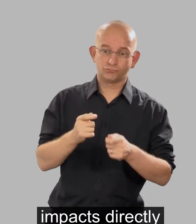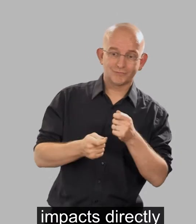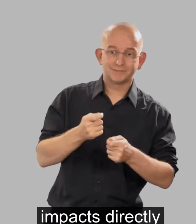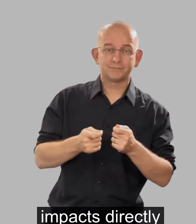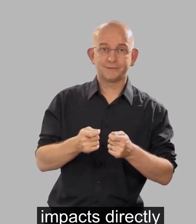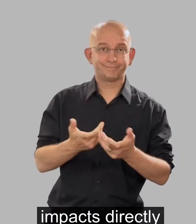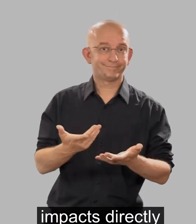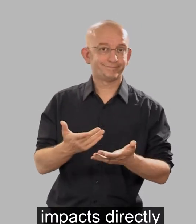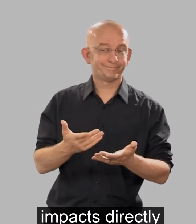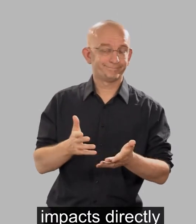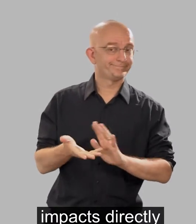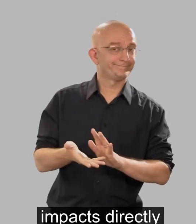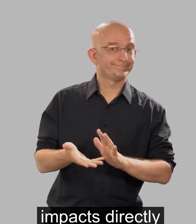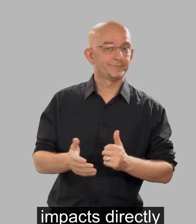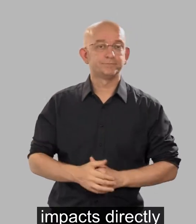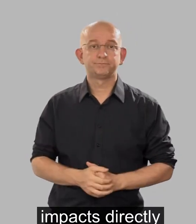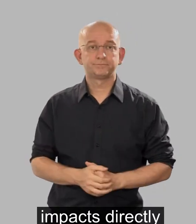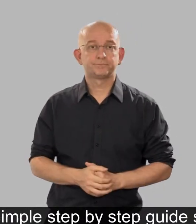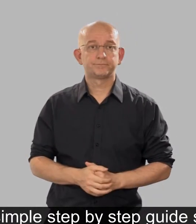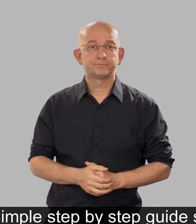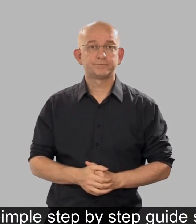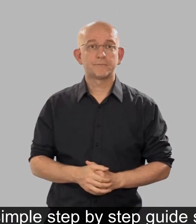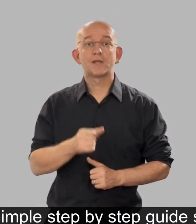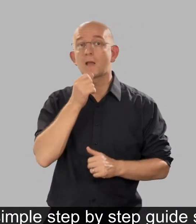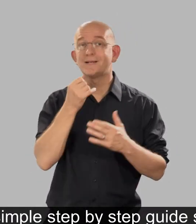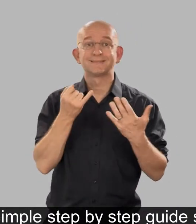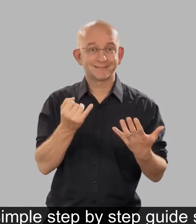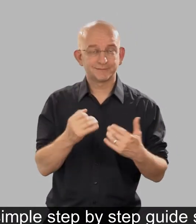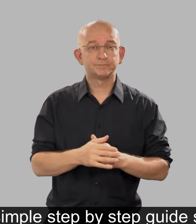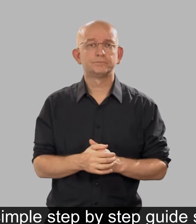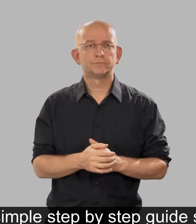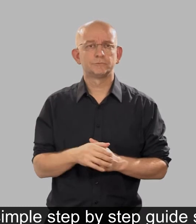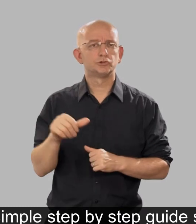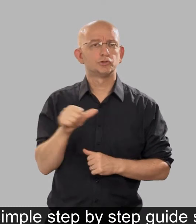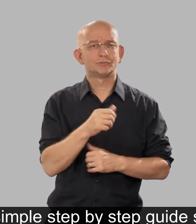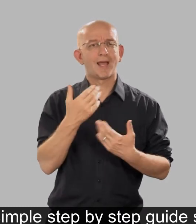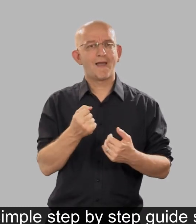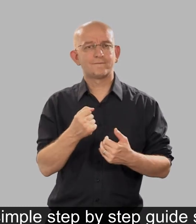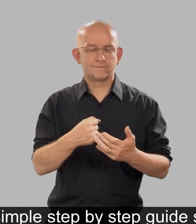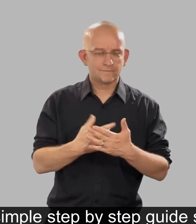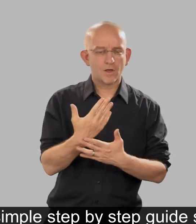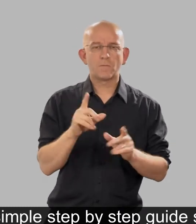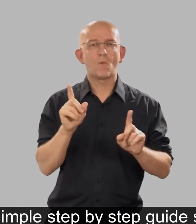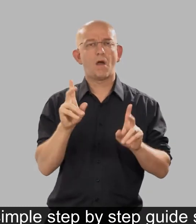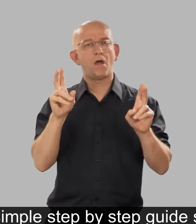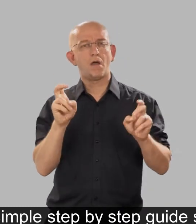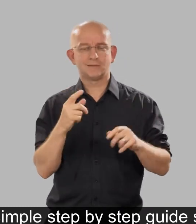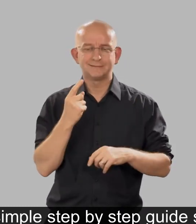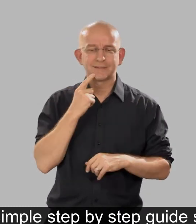patient treatment. Number 6. A simple